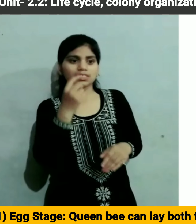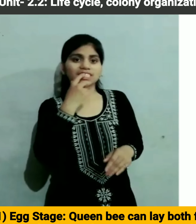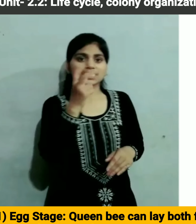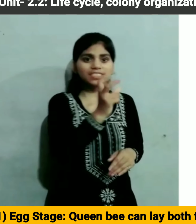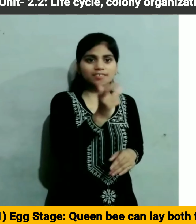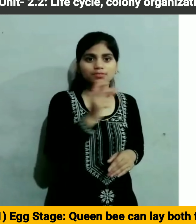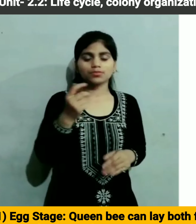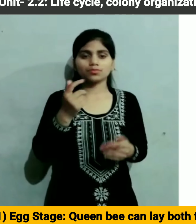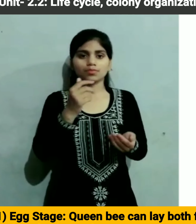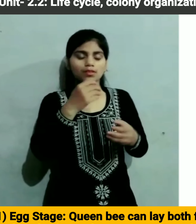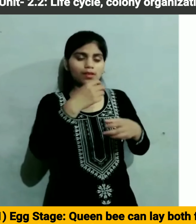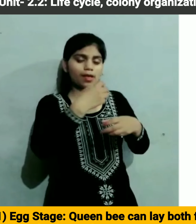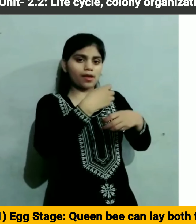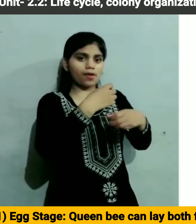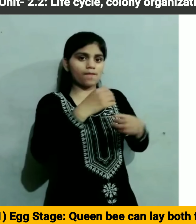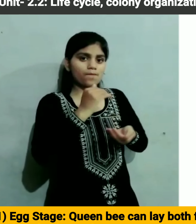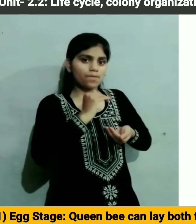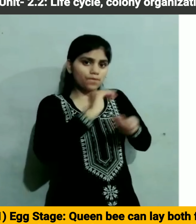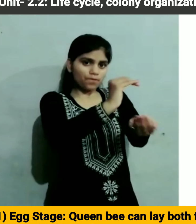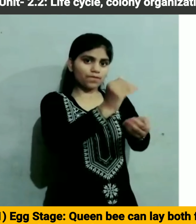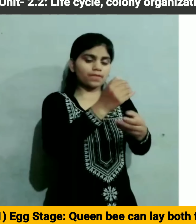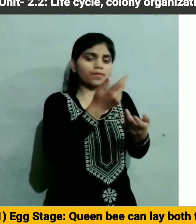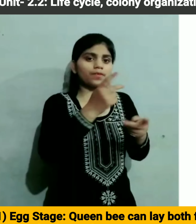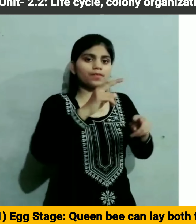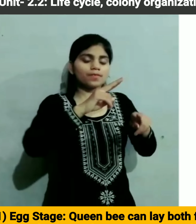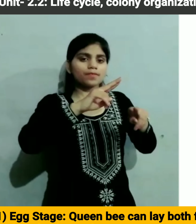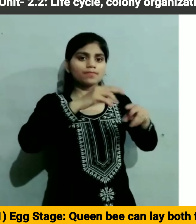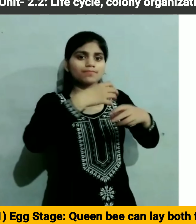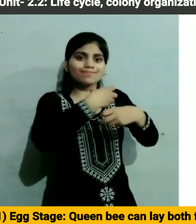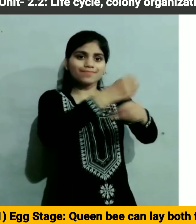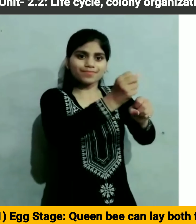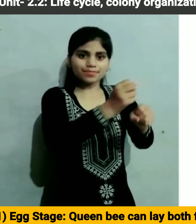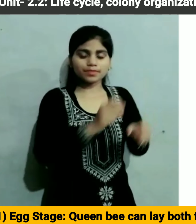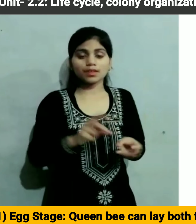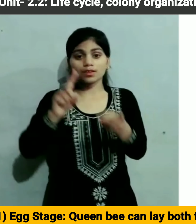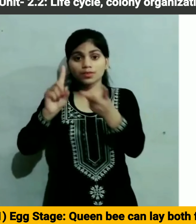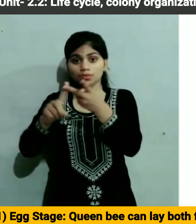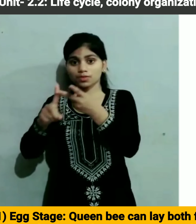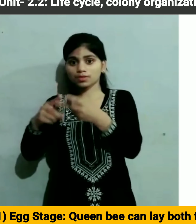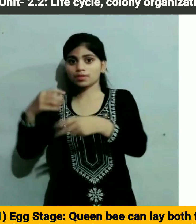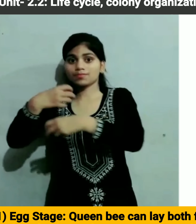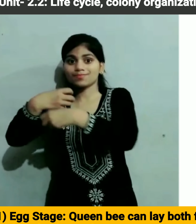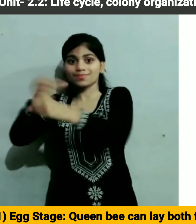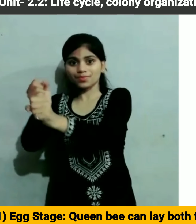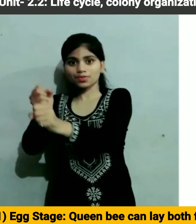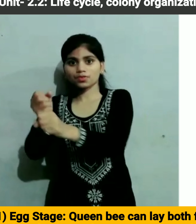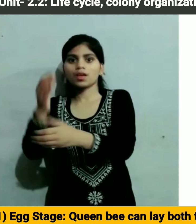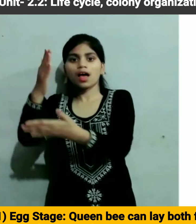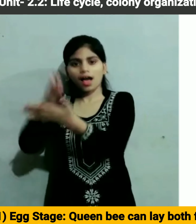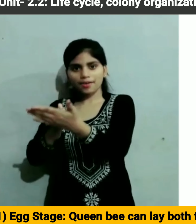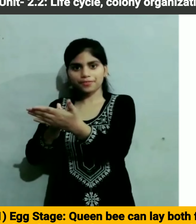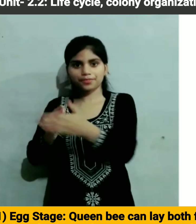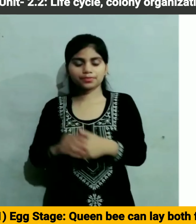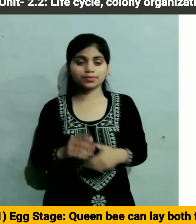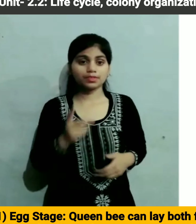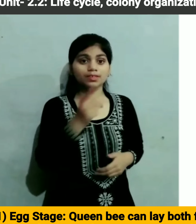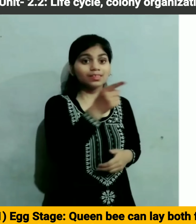Fertilized eggs give rise to females, that is, worker or queen